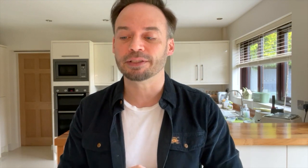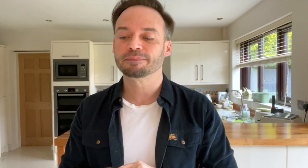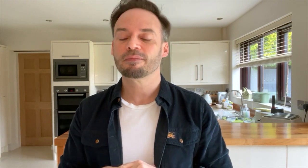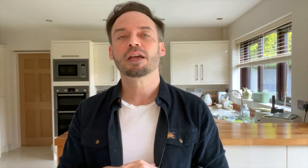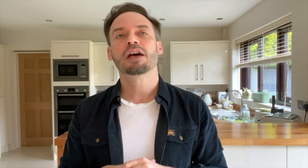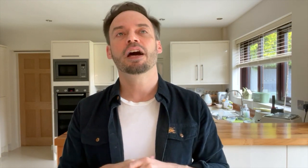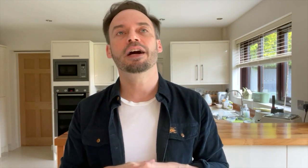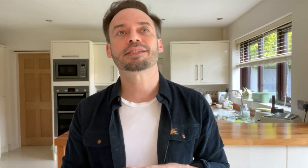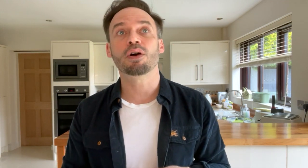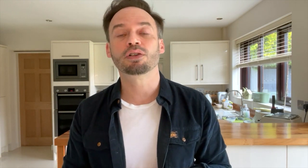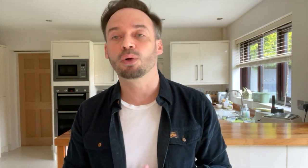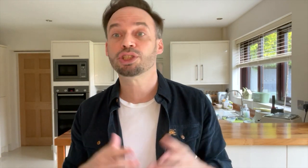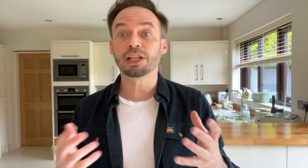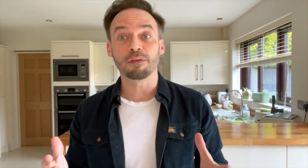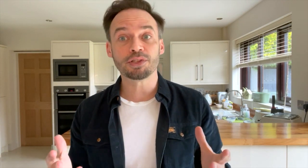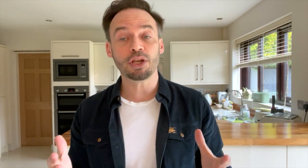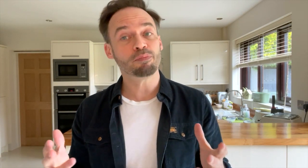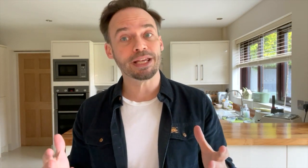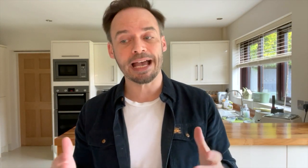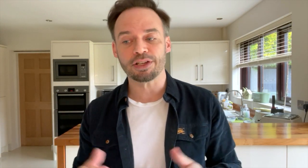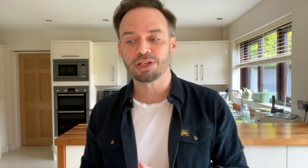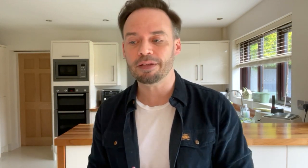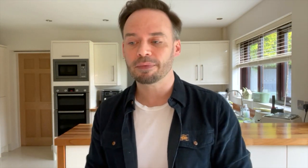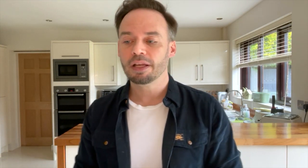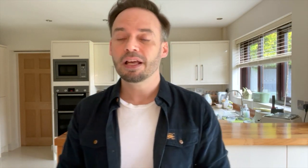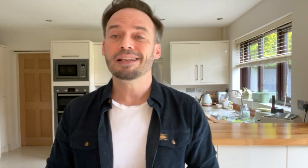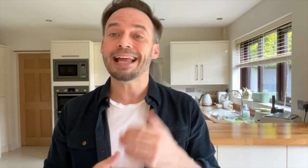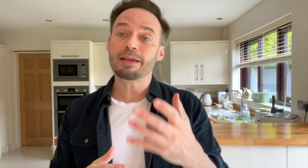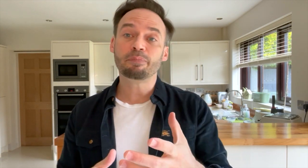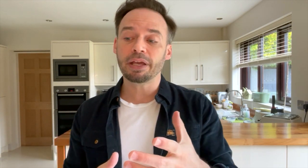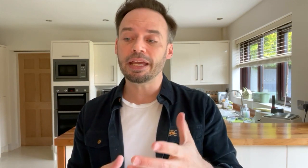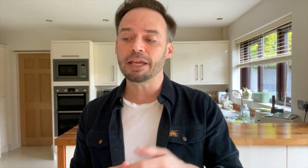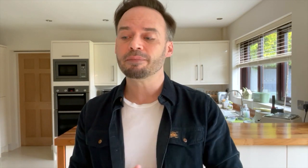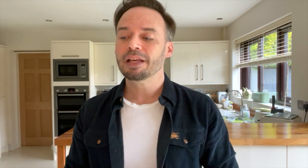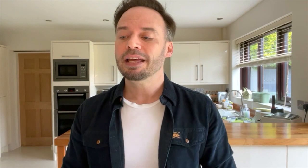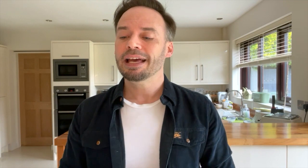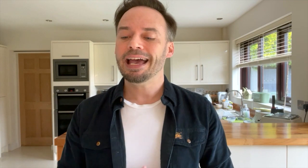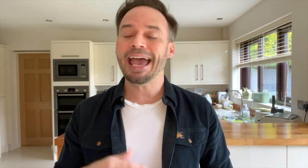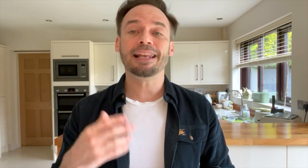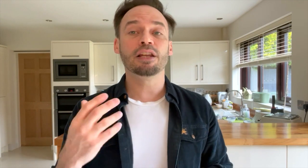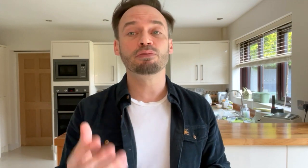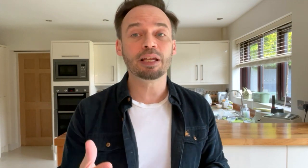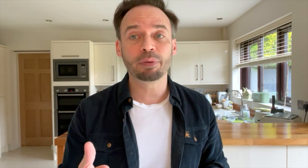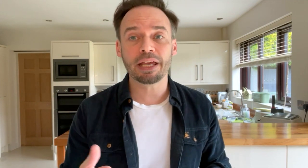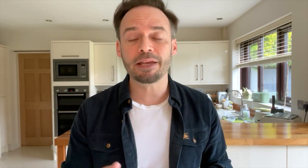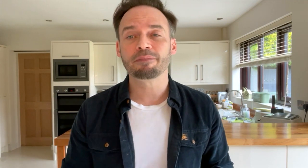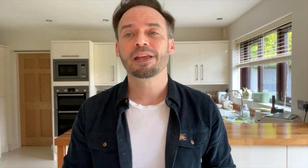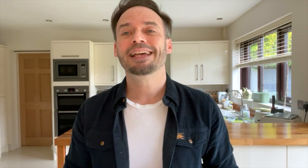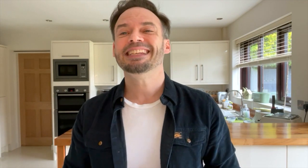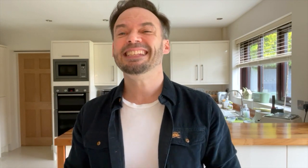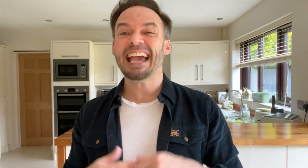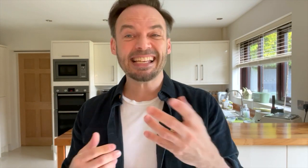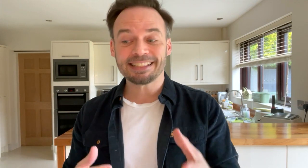a song called she loves you pretty catchy let it be eleanor rigby yesterday